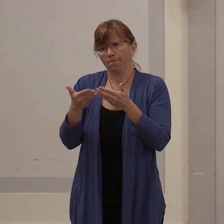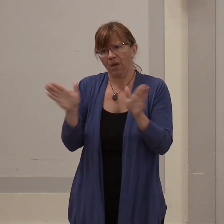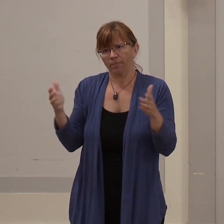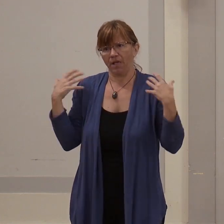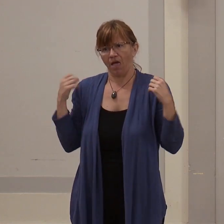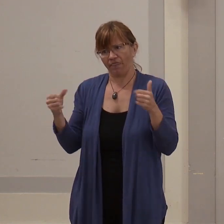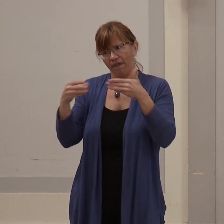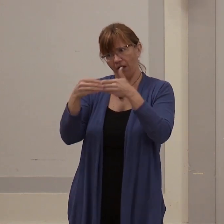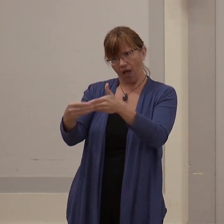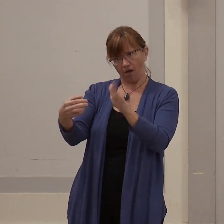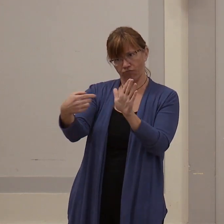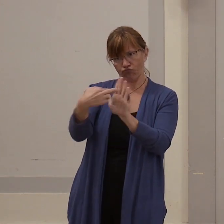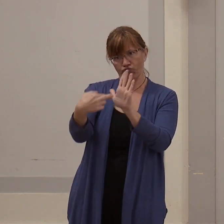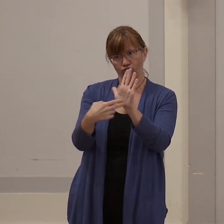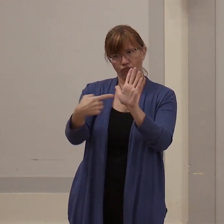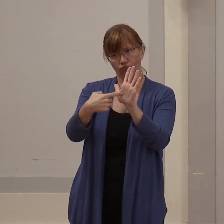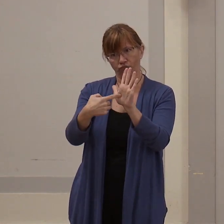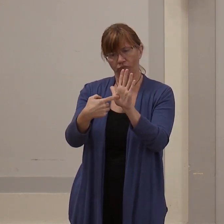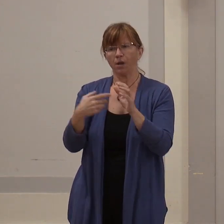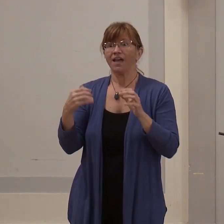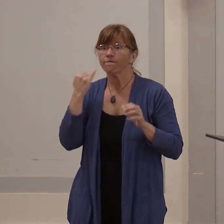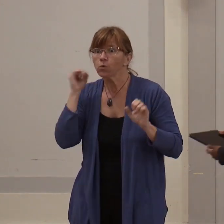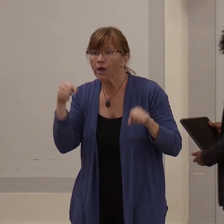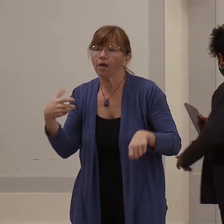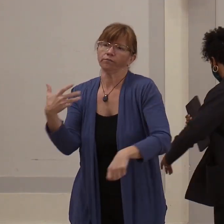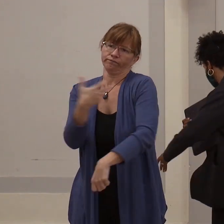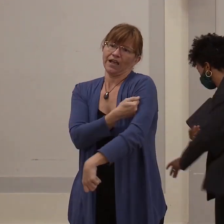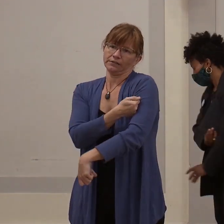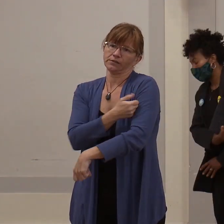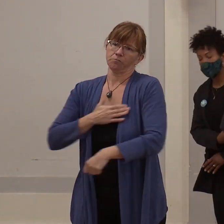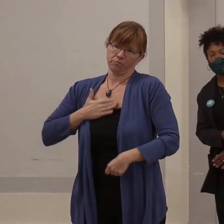get vaccinated. Thank you.